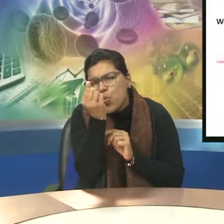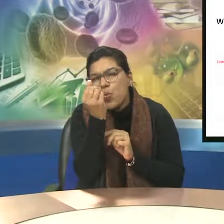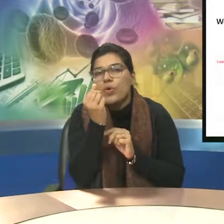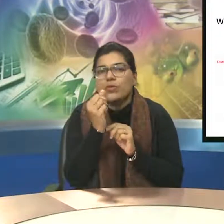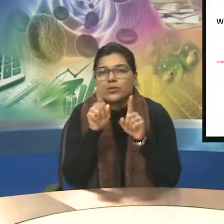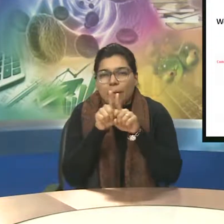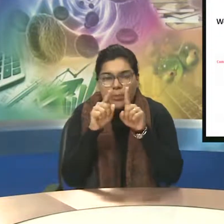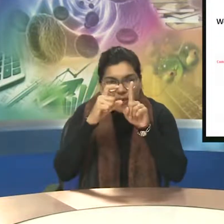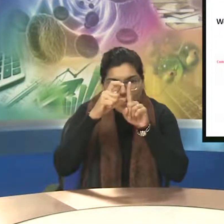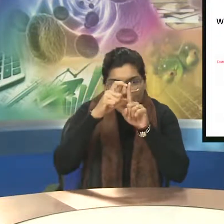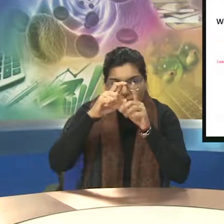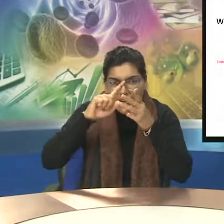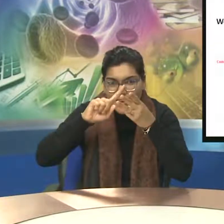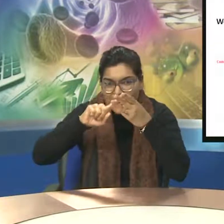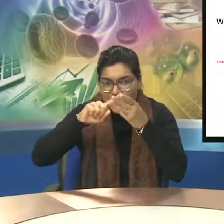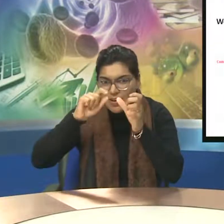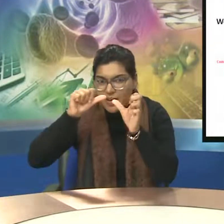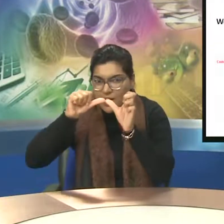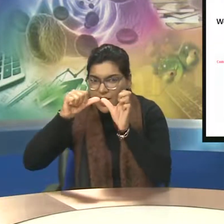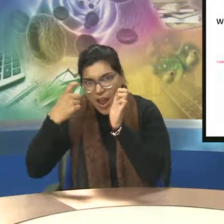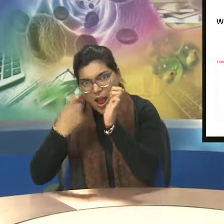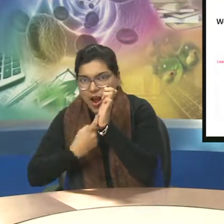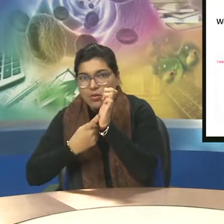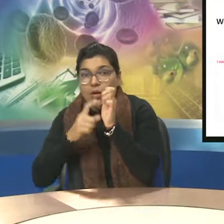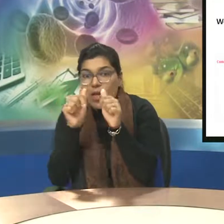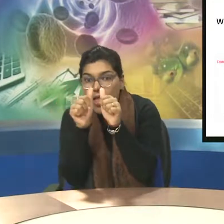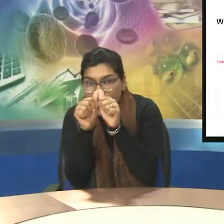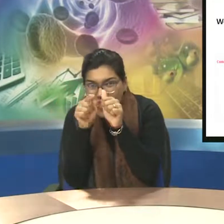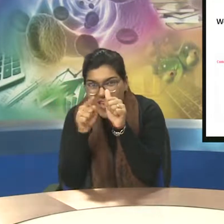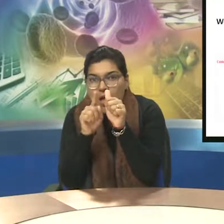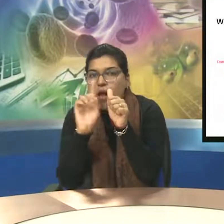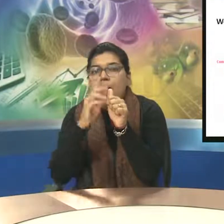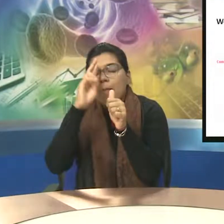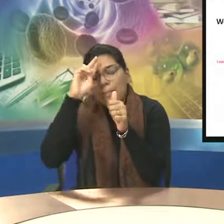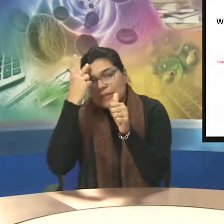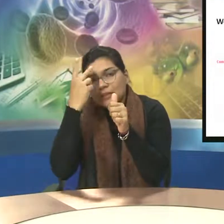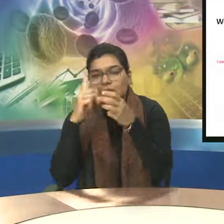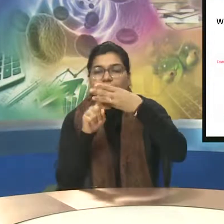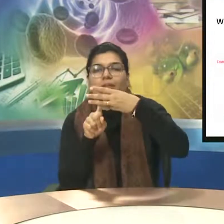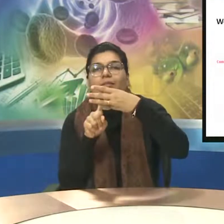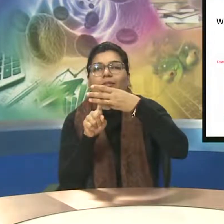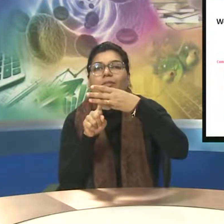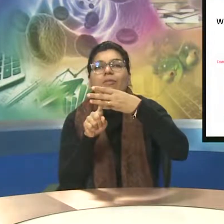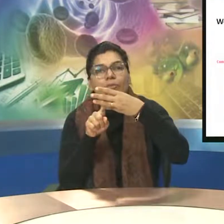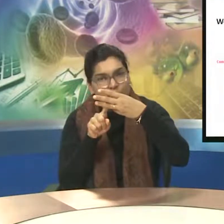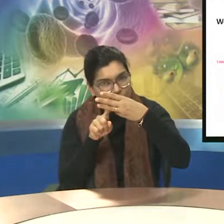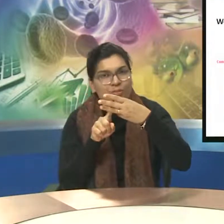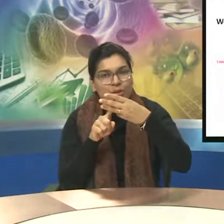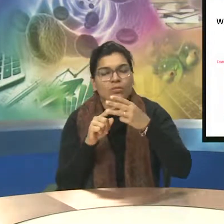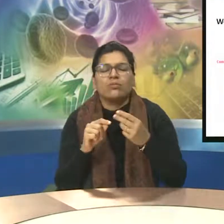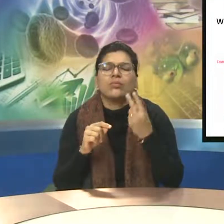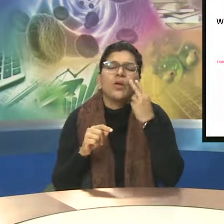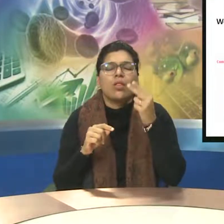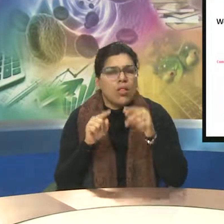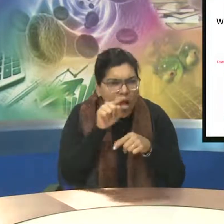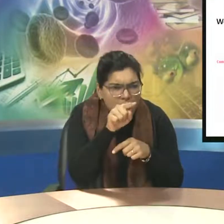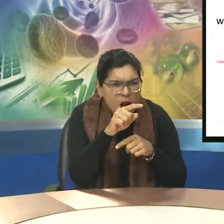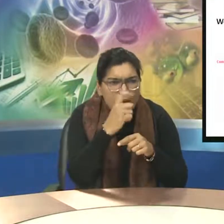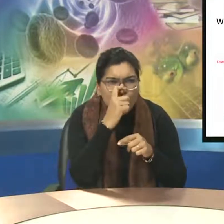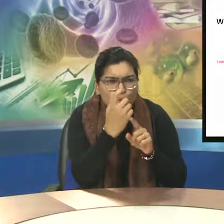word is in the wrong spelling. For example, if you are trying to write deer,